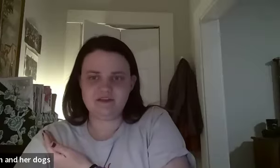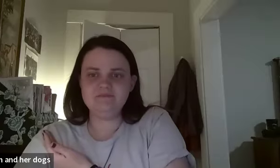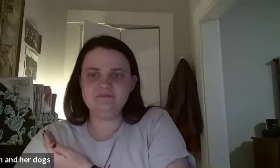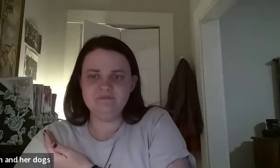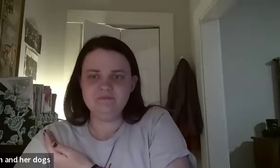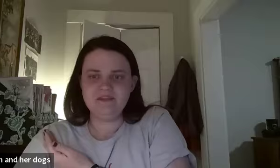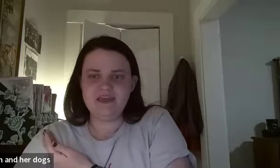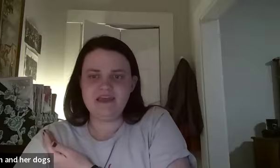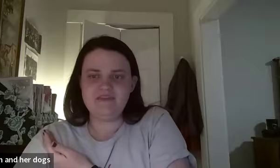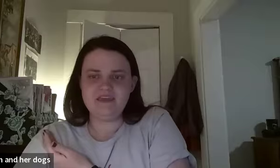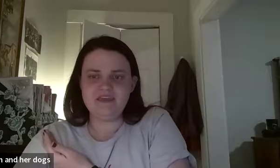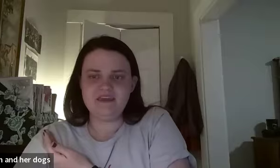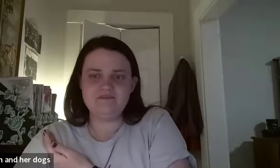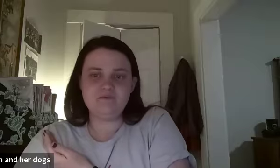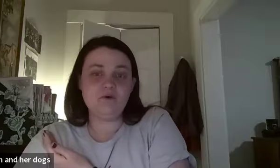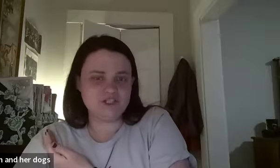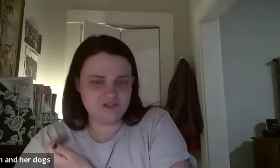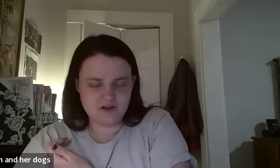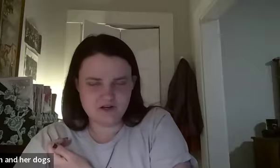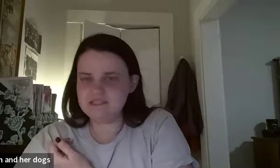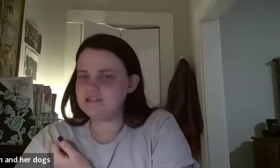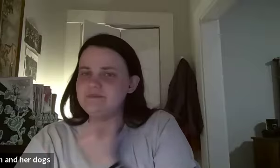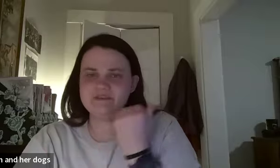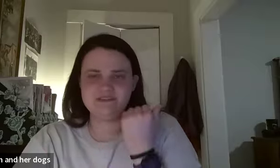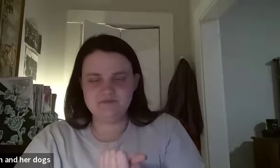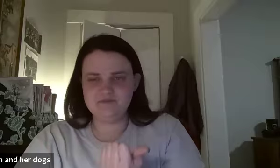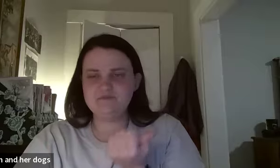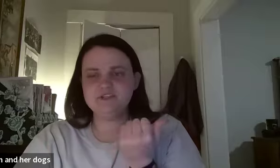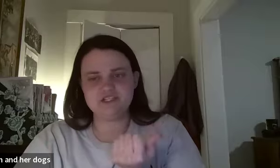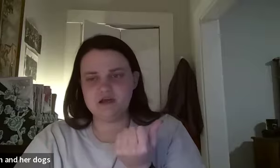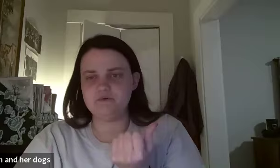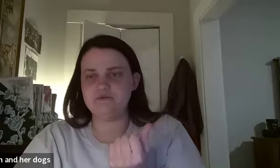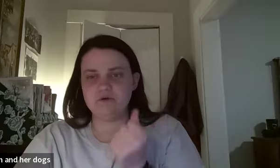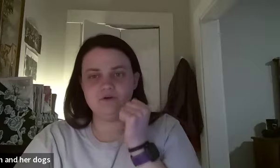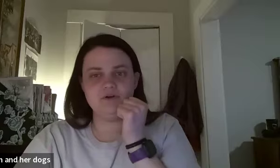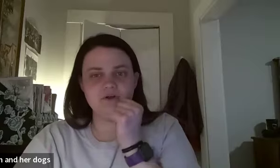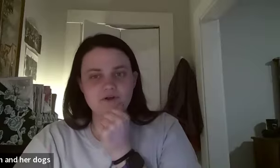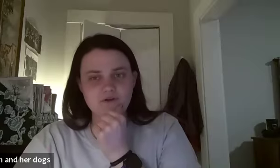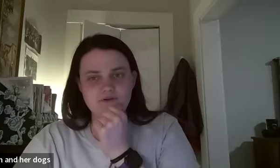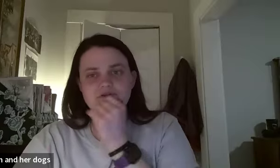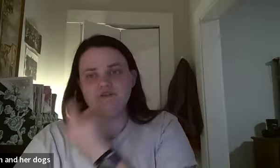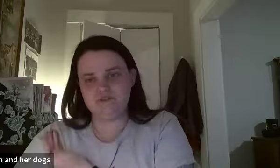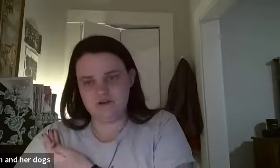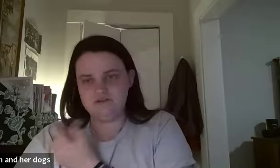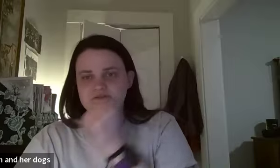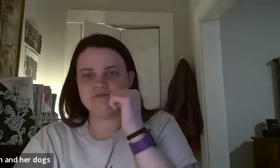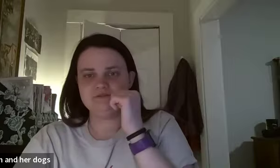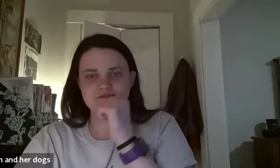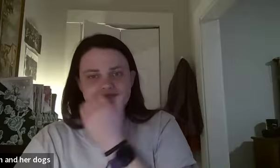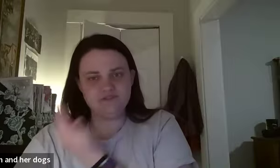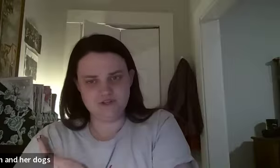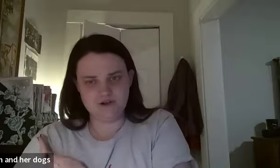Okay. And then for daughter, it's going to be the same thing, but just now with girl. Daughter,